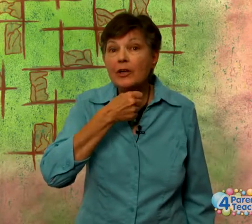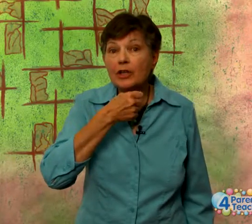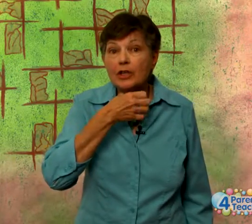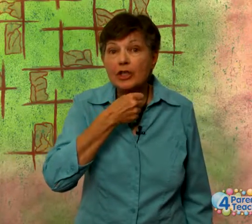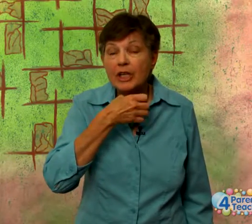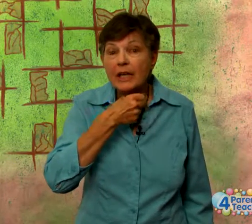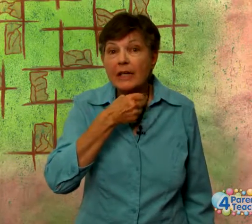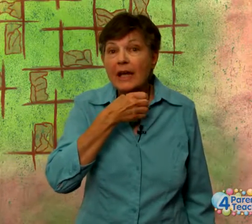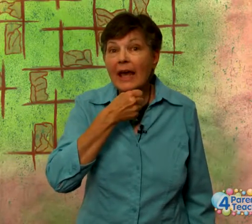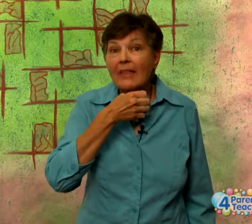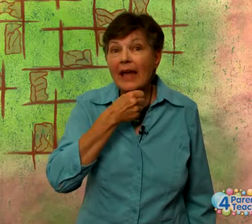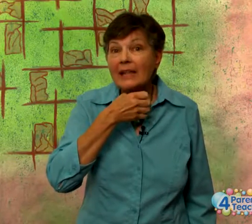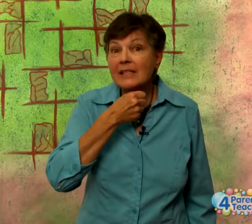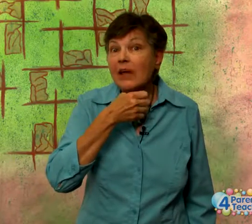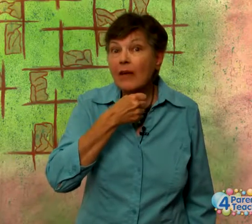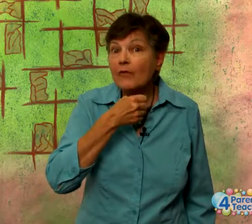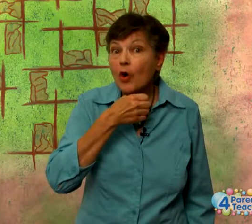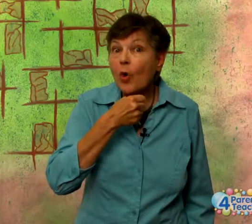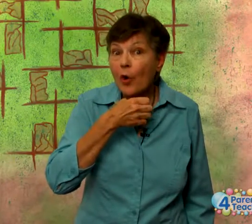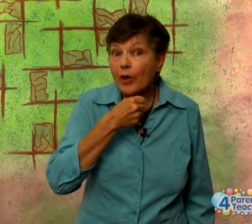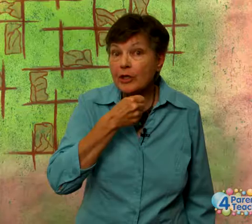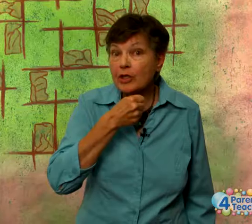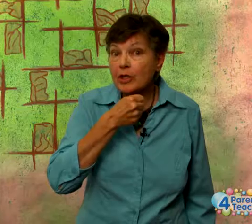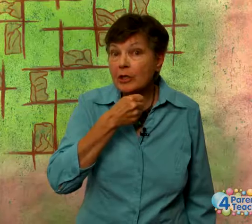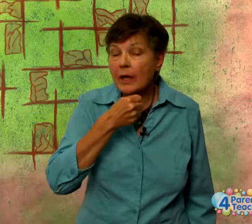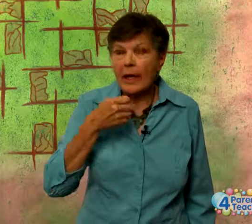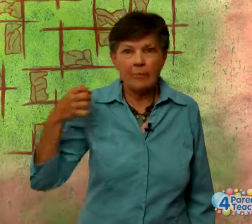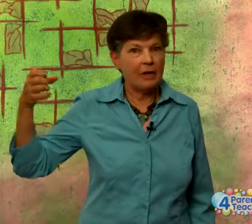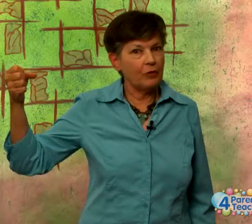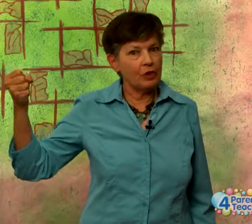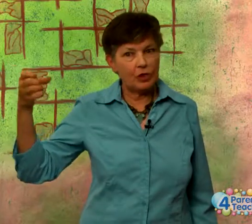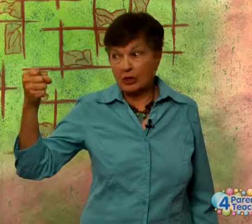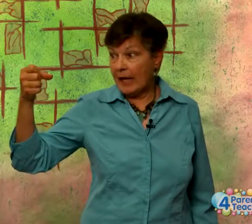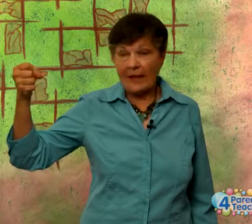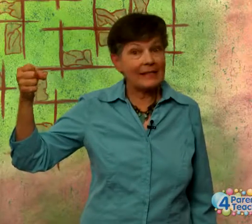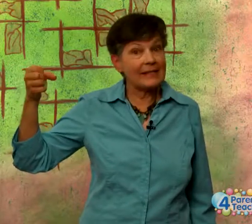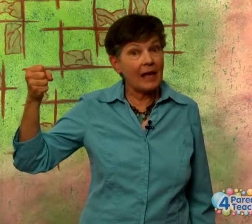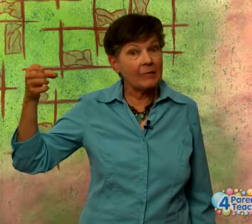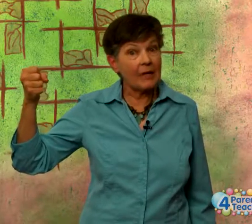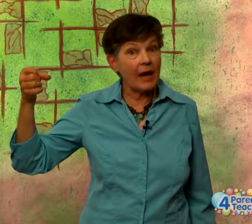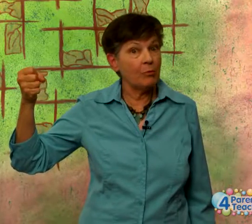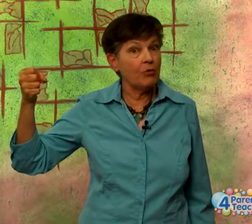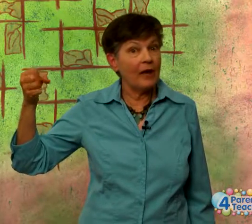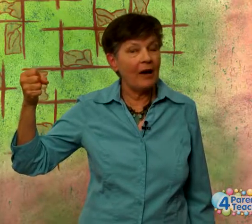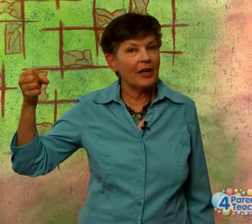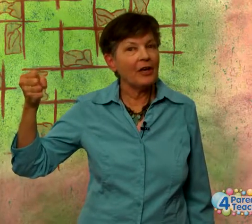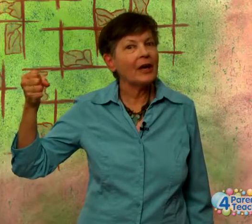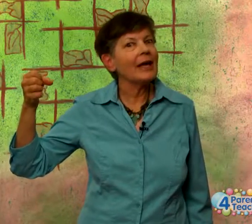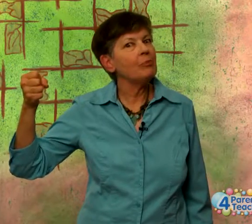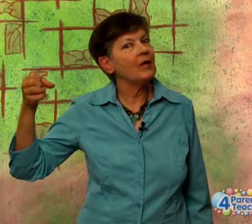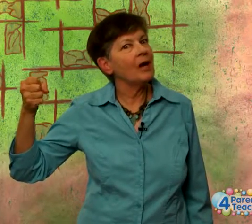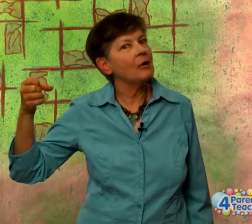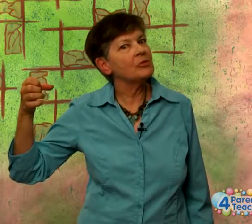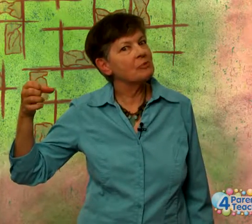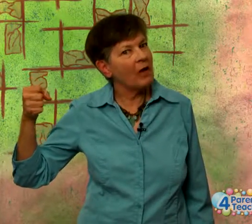under your chin, and that's for orange. But if you take that same sign and move it out here, it becomes